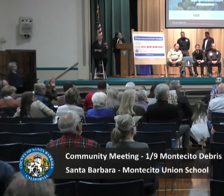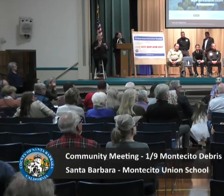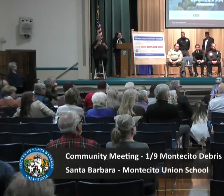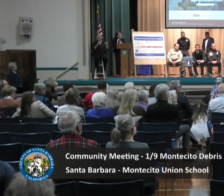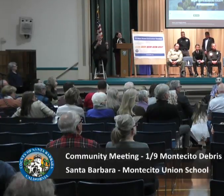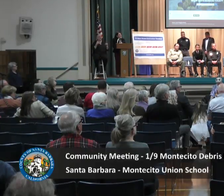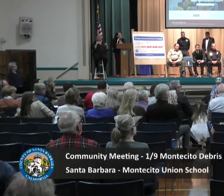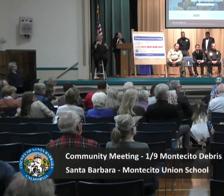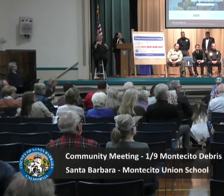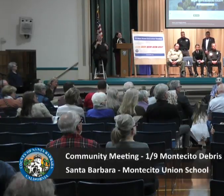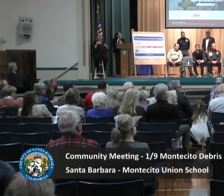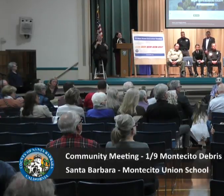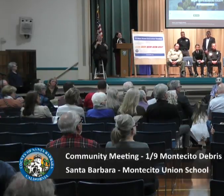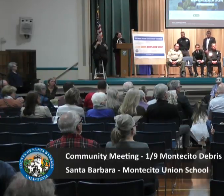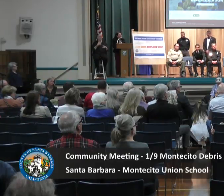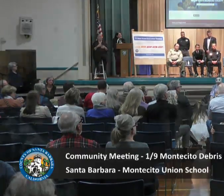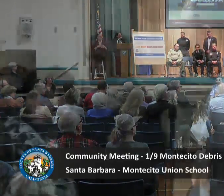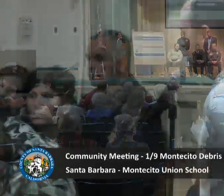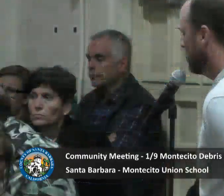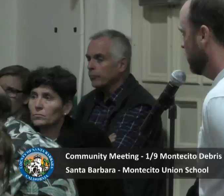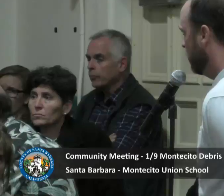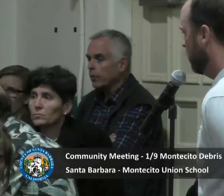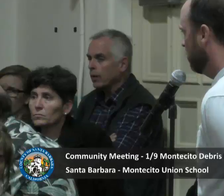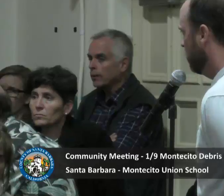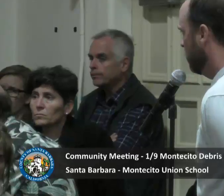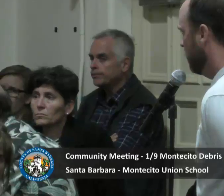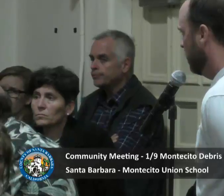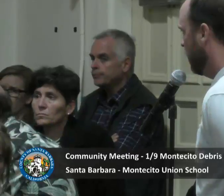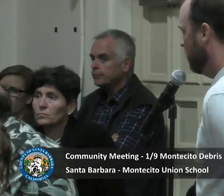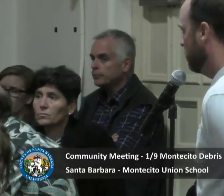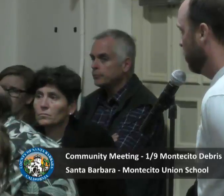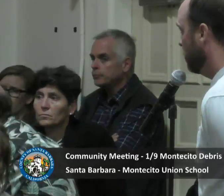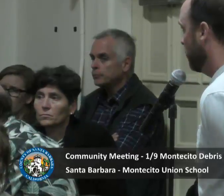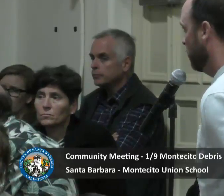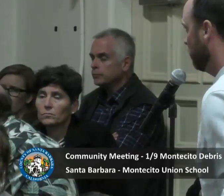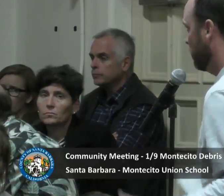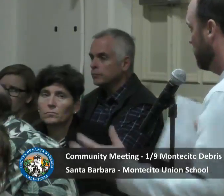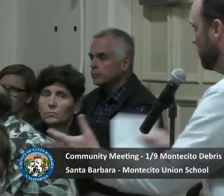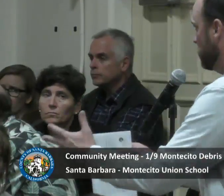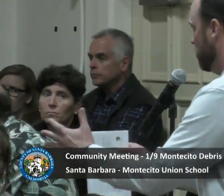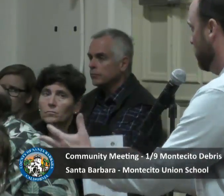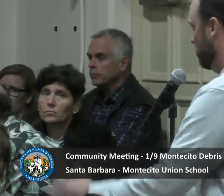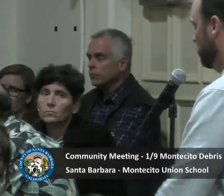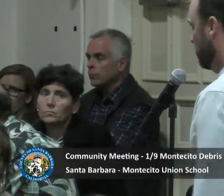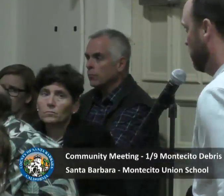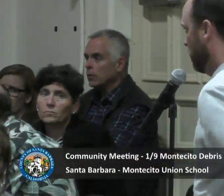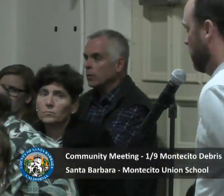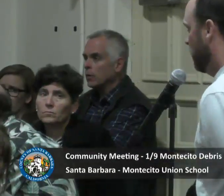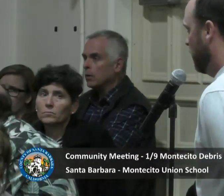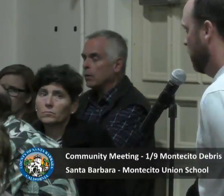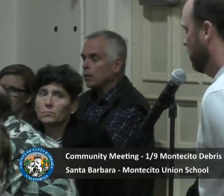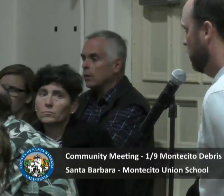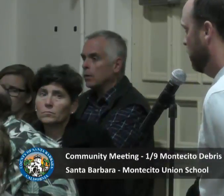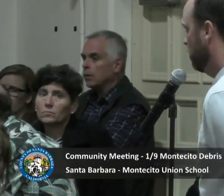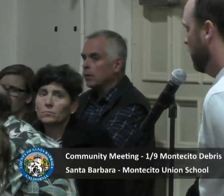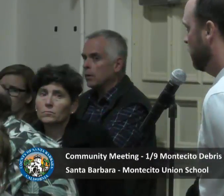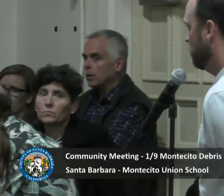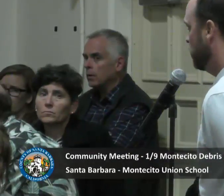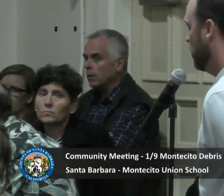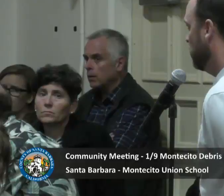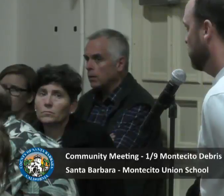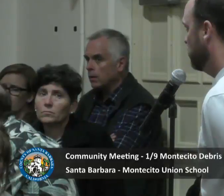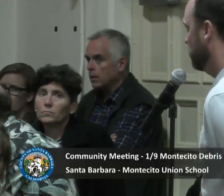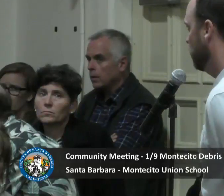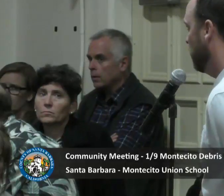that I've talked to have. And that is a lot of debris went into these channels. And it might